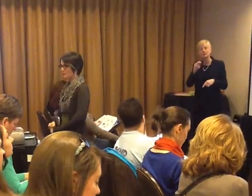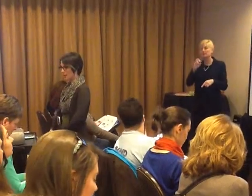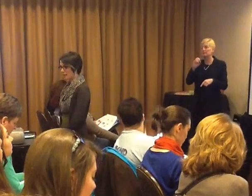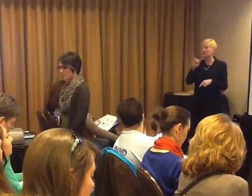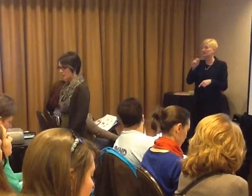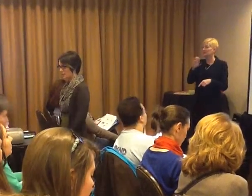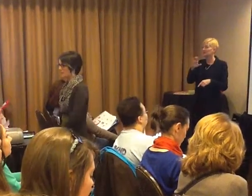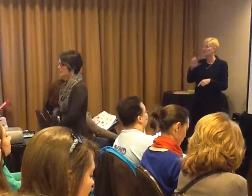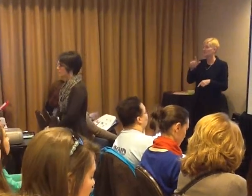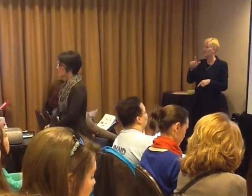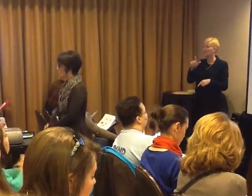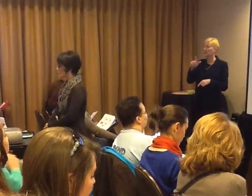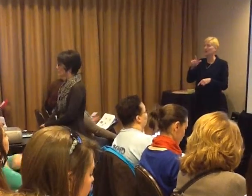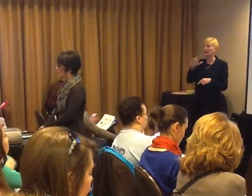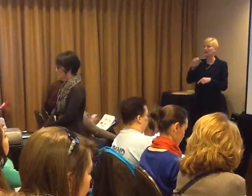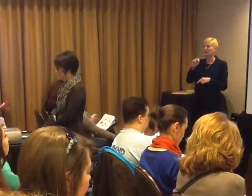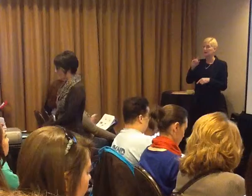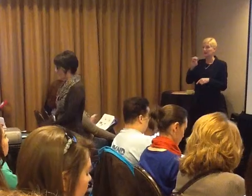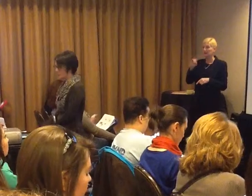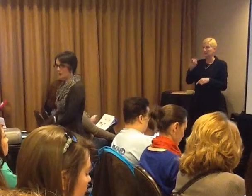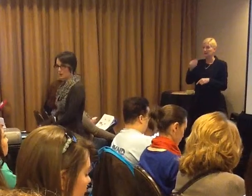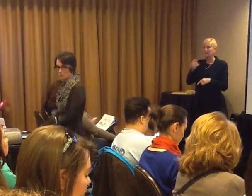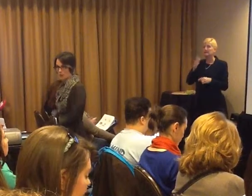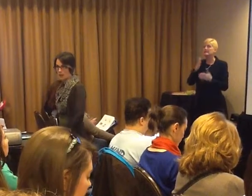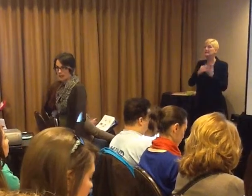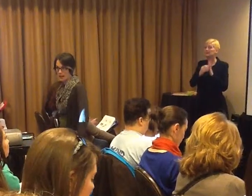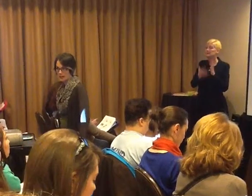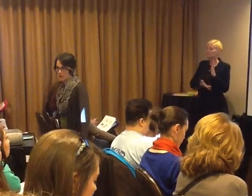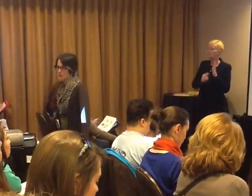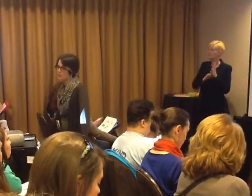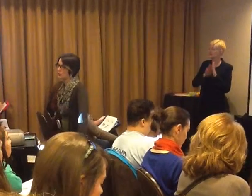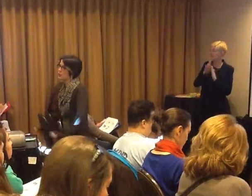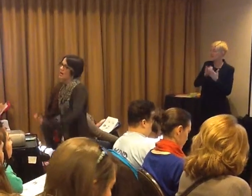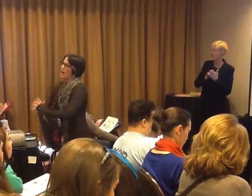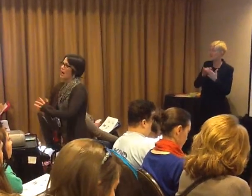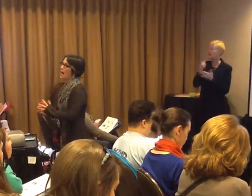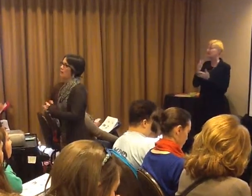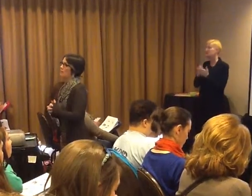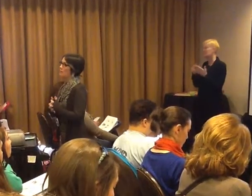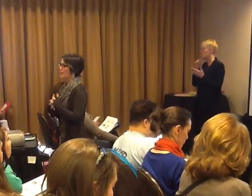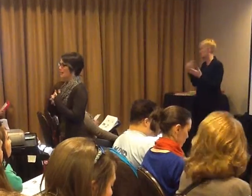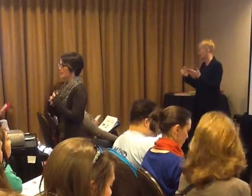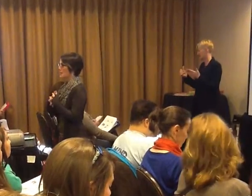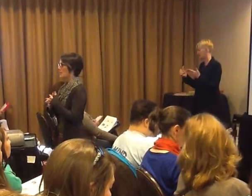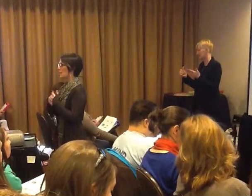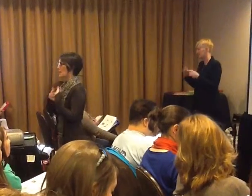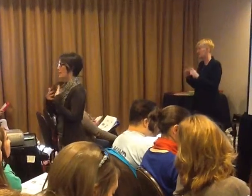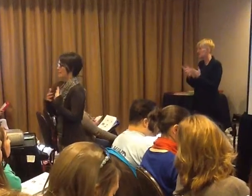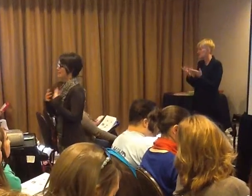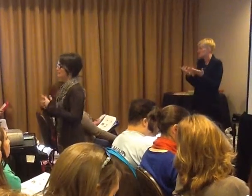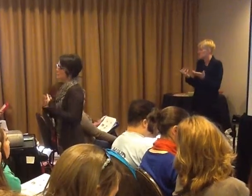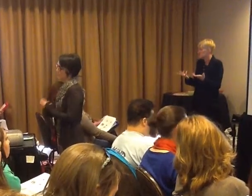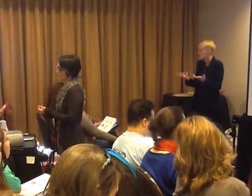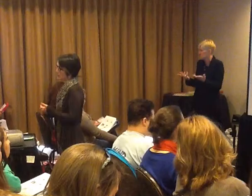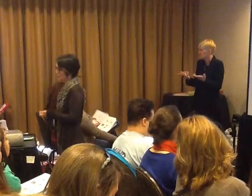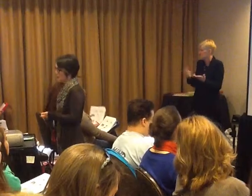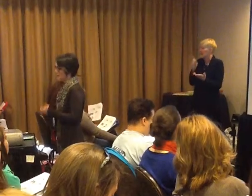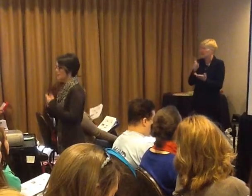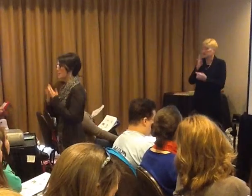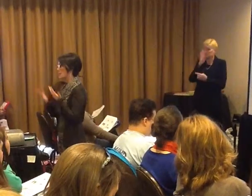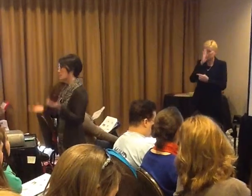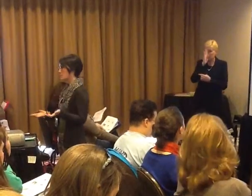students develop this and some students do not, is what they were sharing in their research. But that it is something that has to be